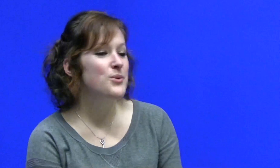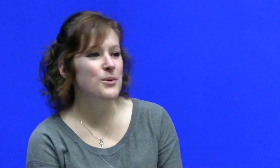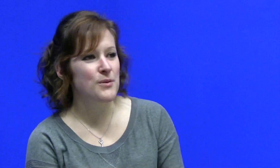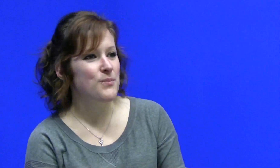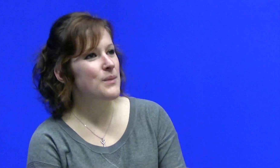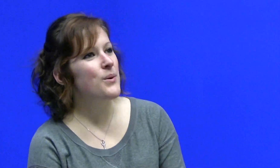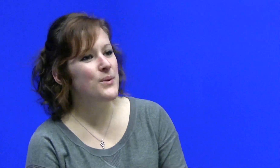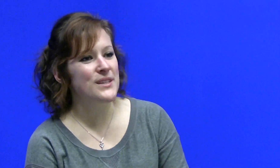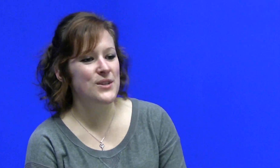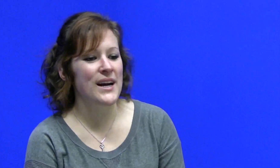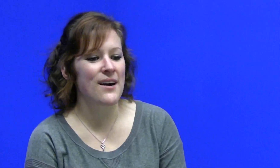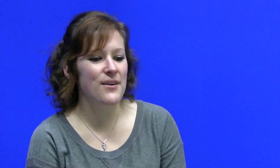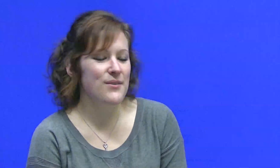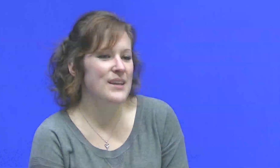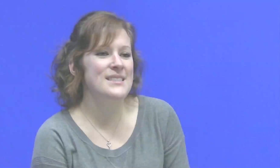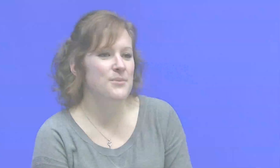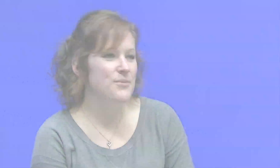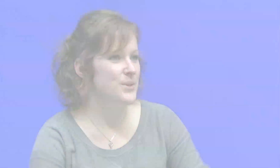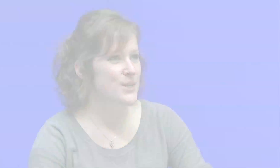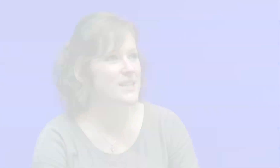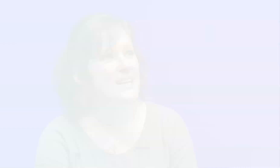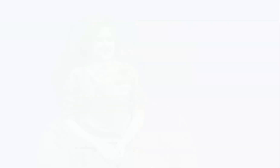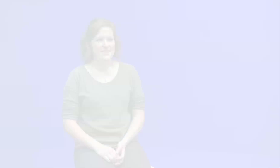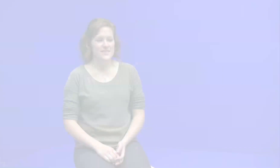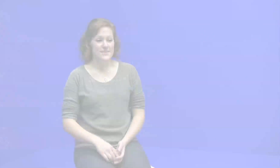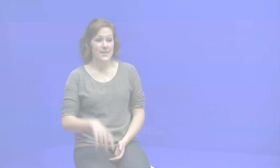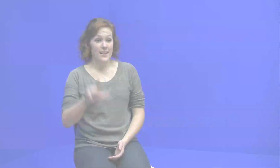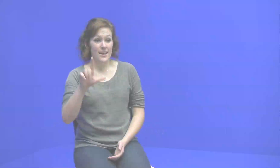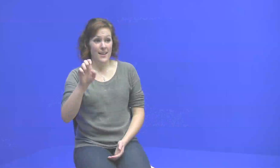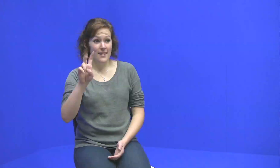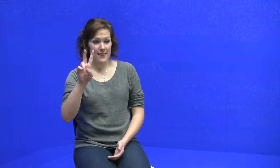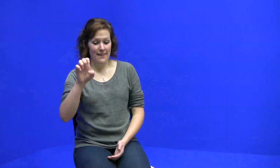group of people and try out things that we've learned.